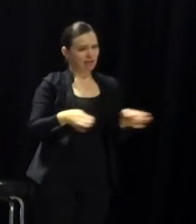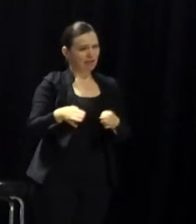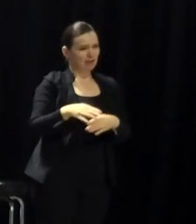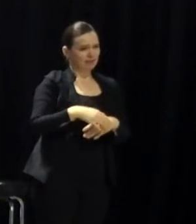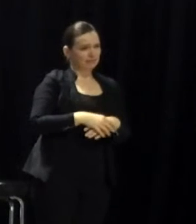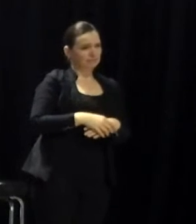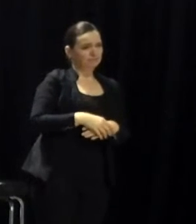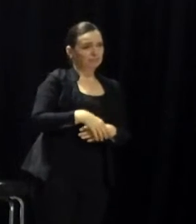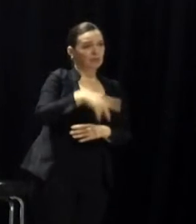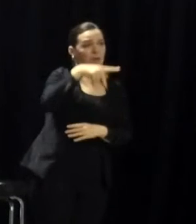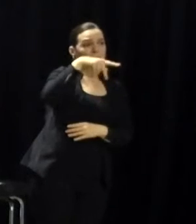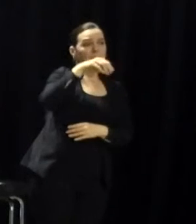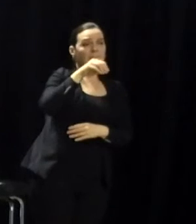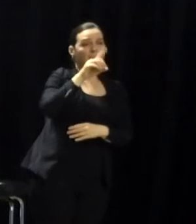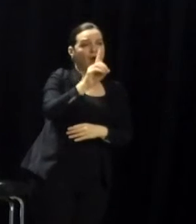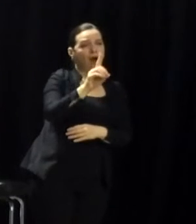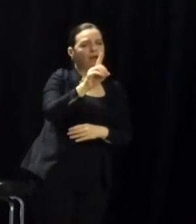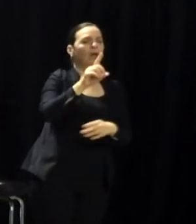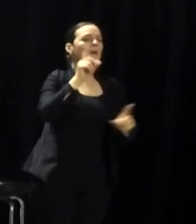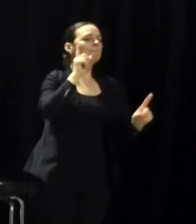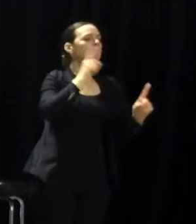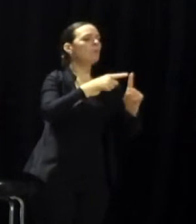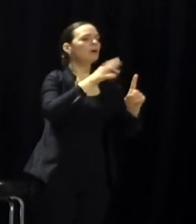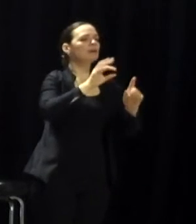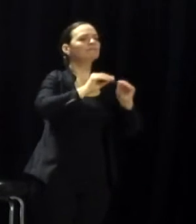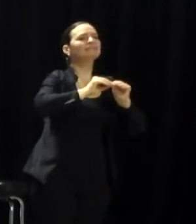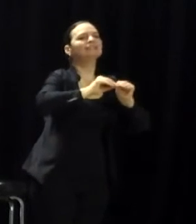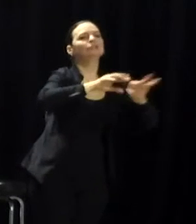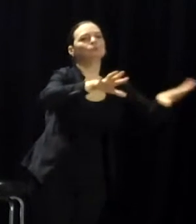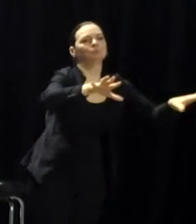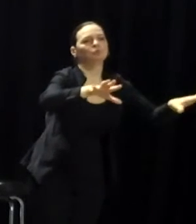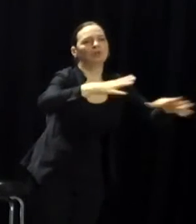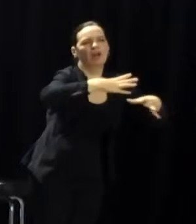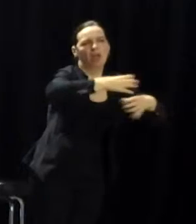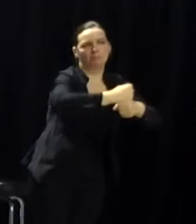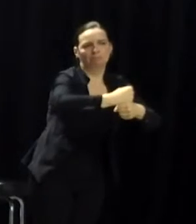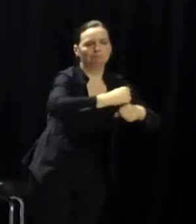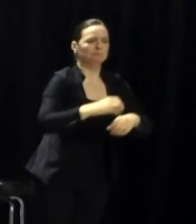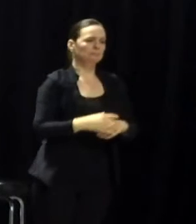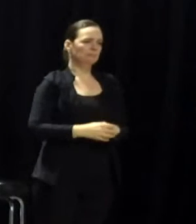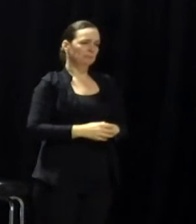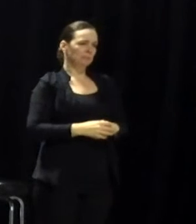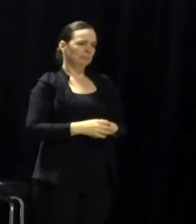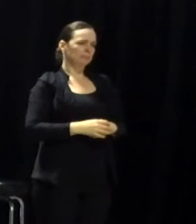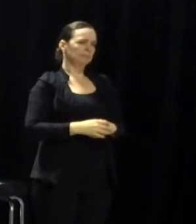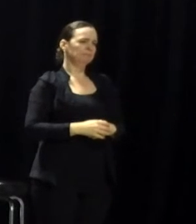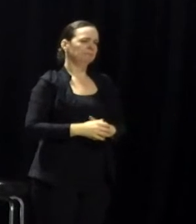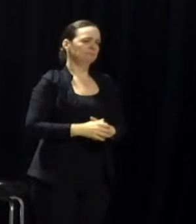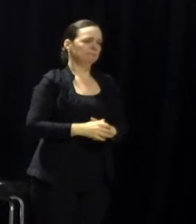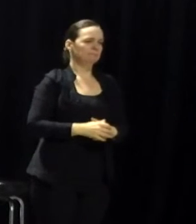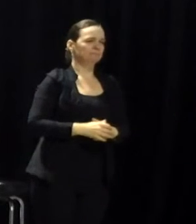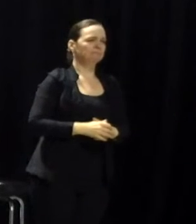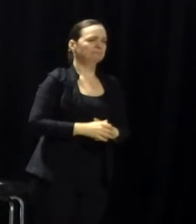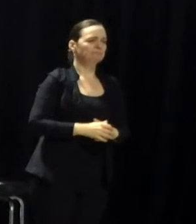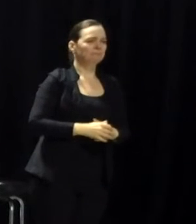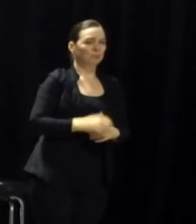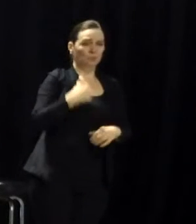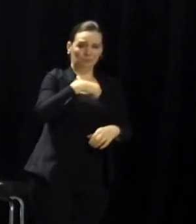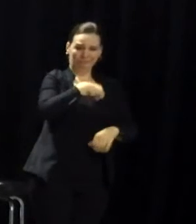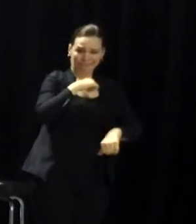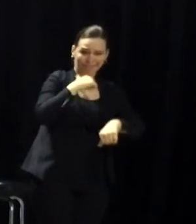vaccine at the War Memorial, it's not a secret anymore. You all know that. We had that where we're the first in the state to have that